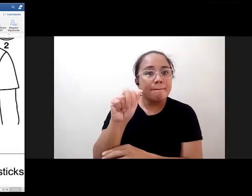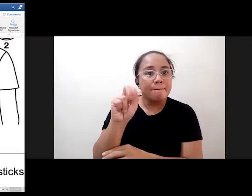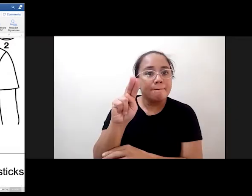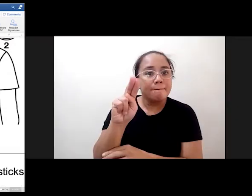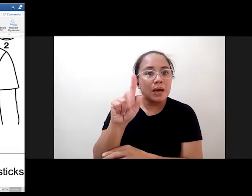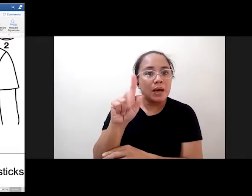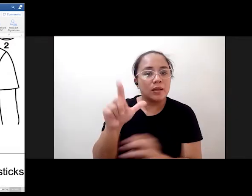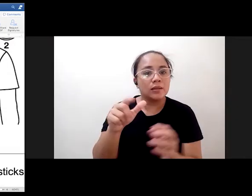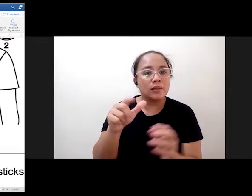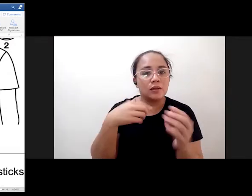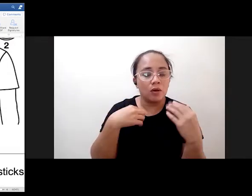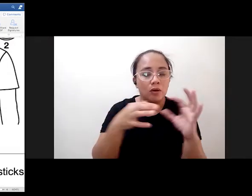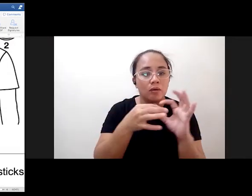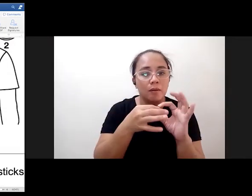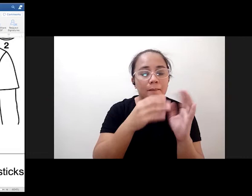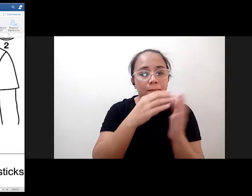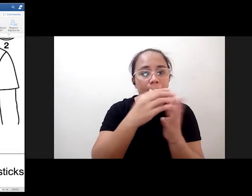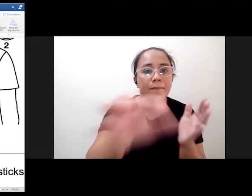omitted.